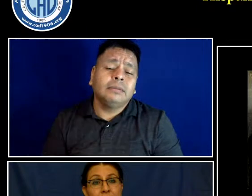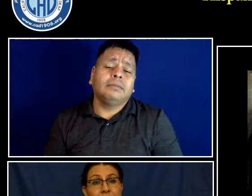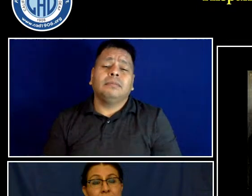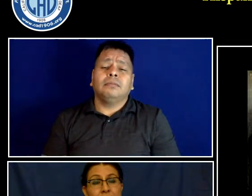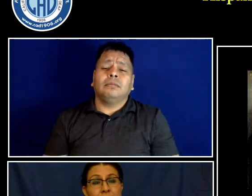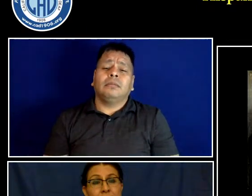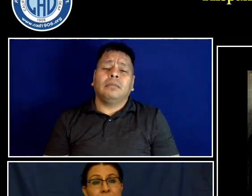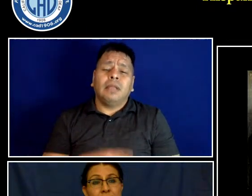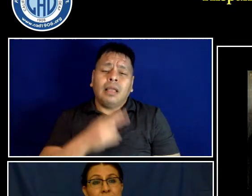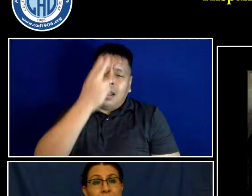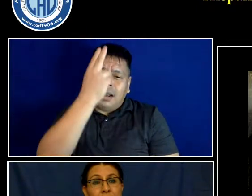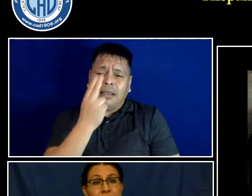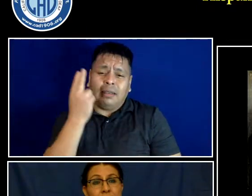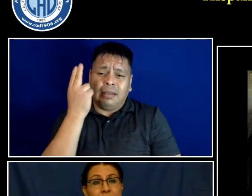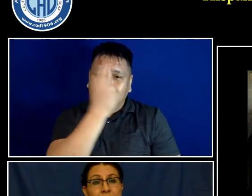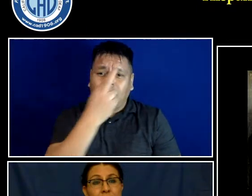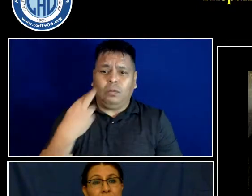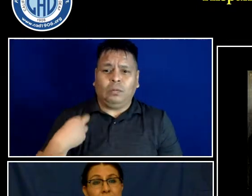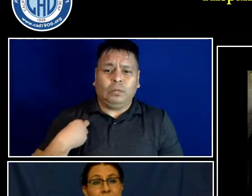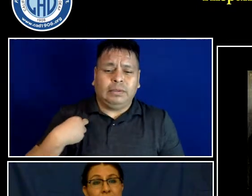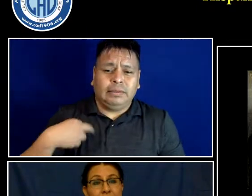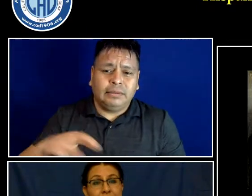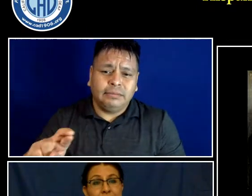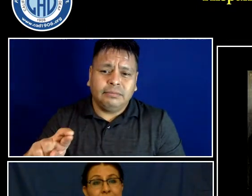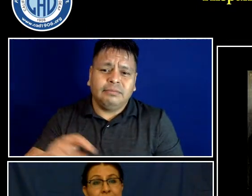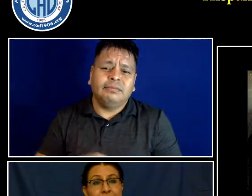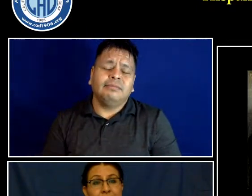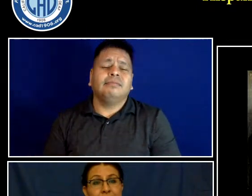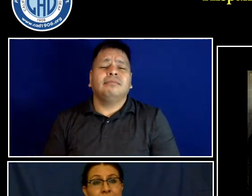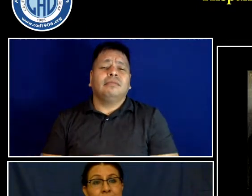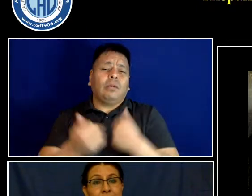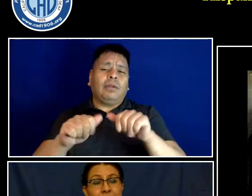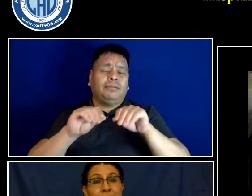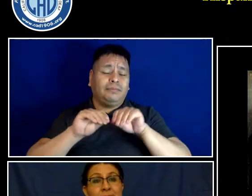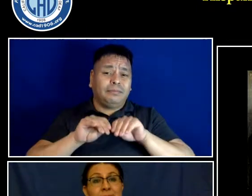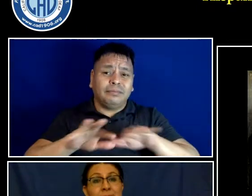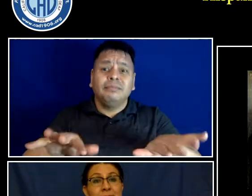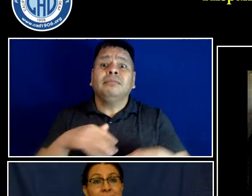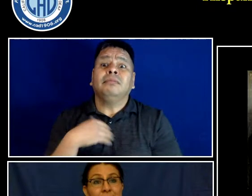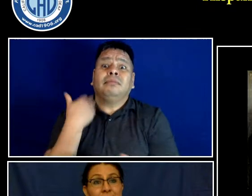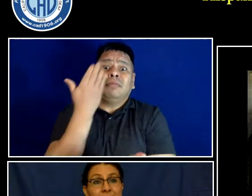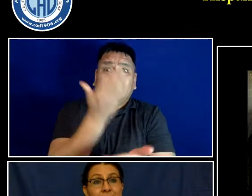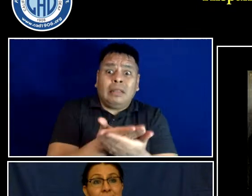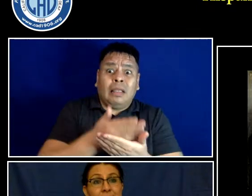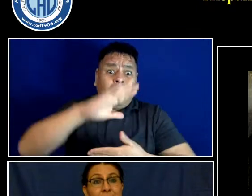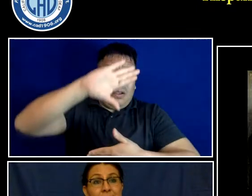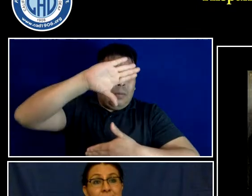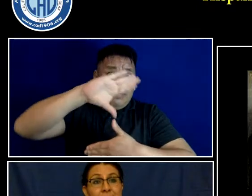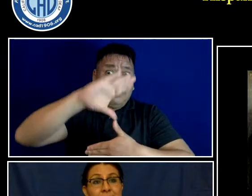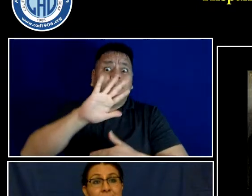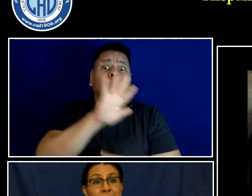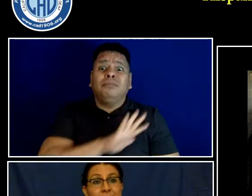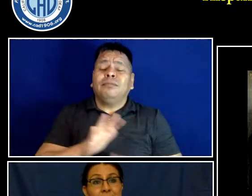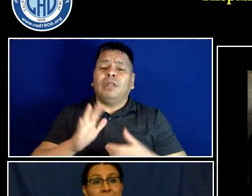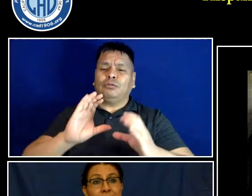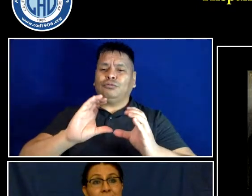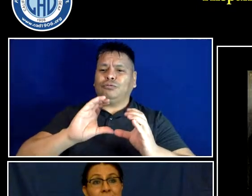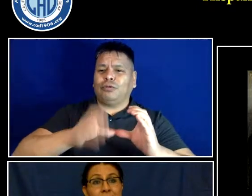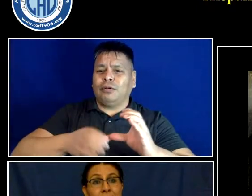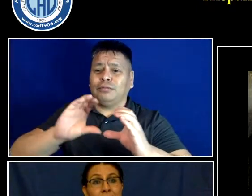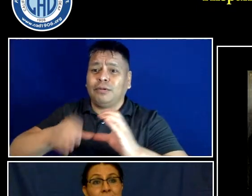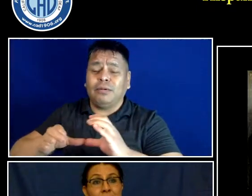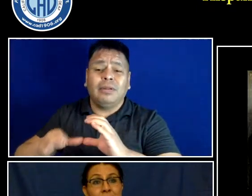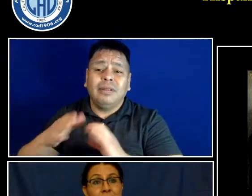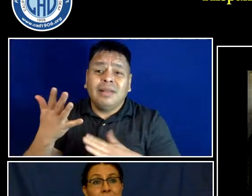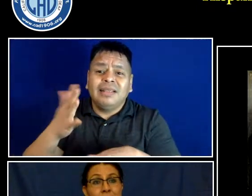Latin America, they came a second time to spread that language. And then there was a third voyage made, and this for the Roman